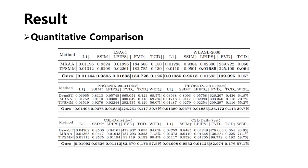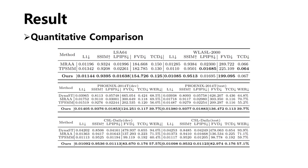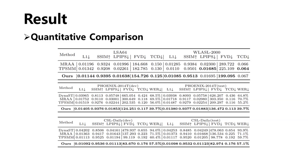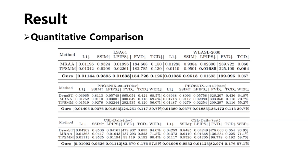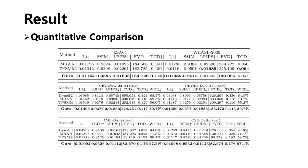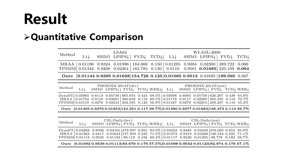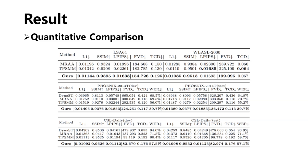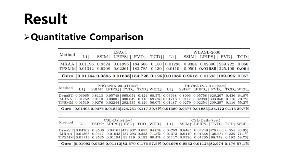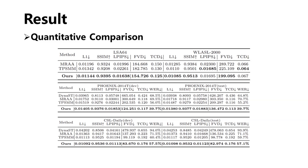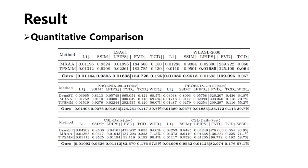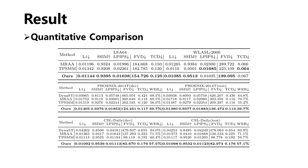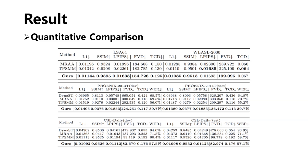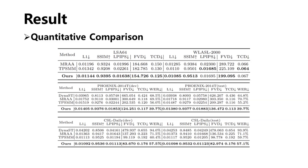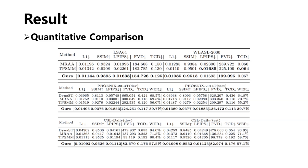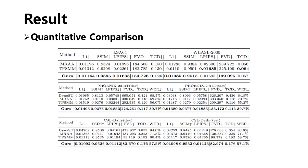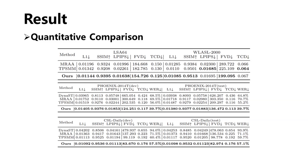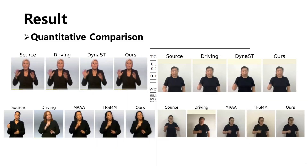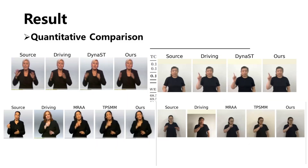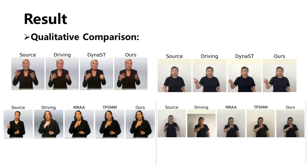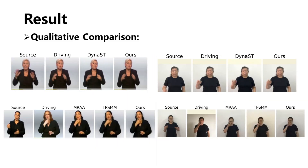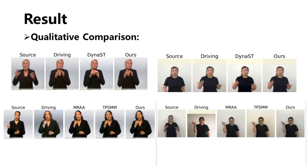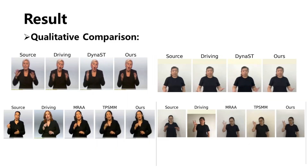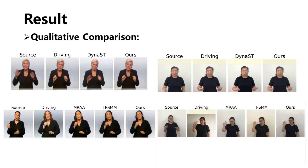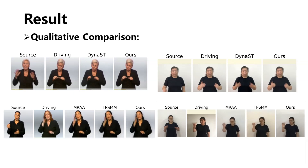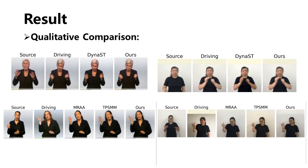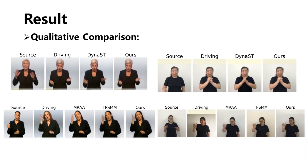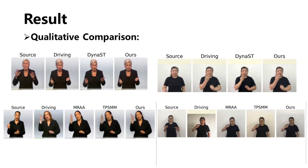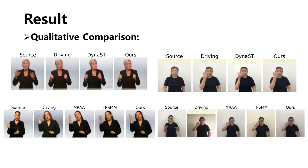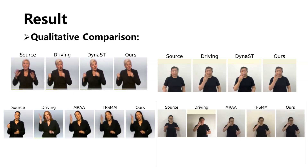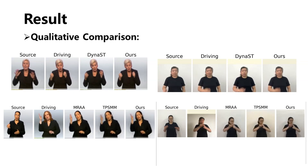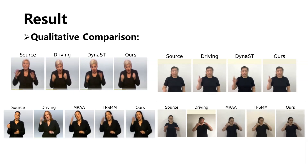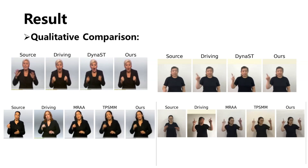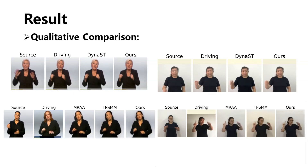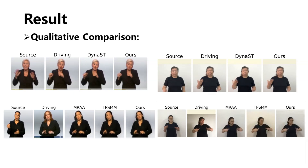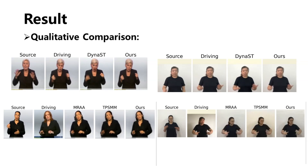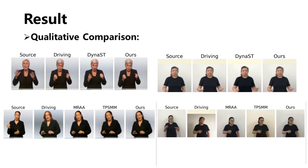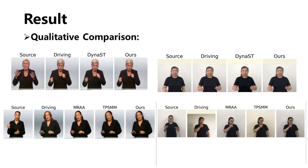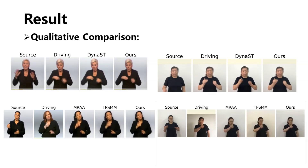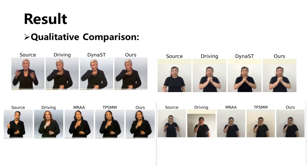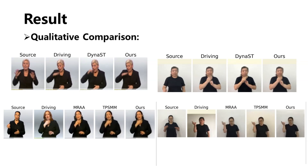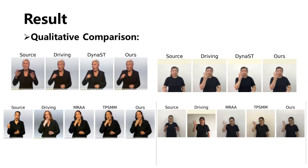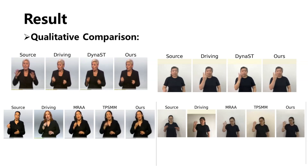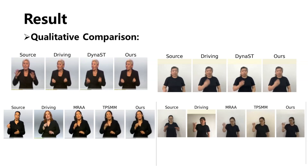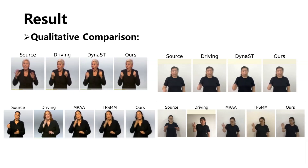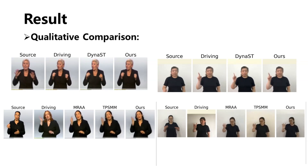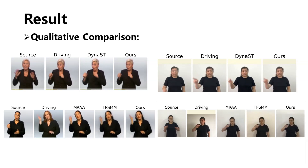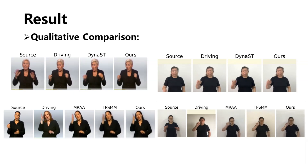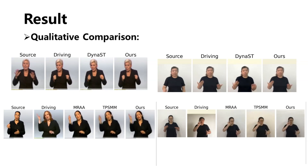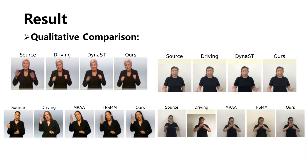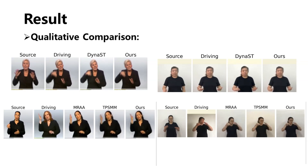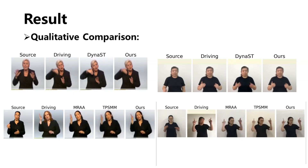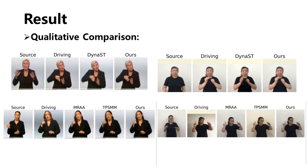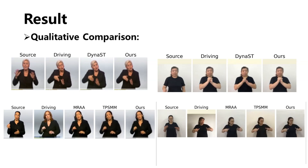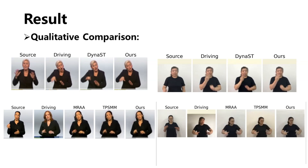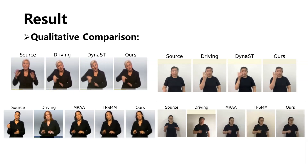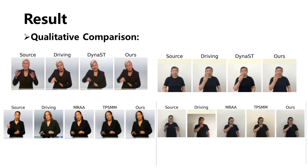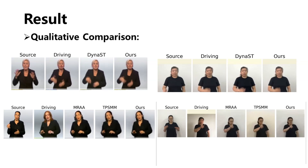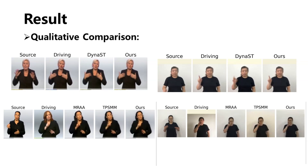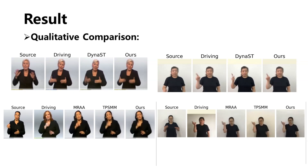improved temporal consistency. Here, you can see some qualitative comparisons between our method and